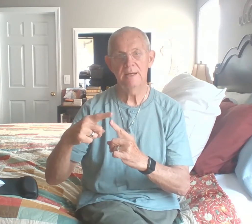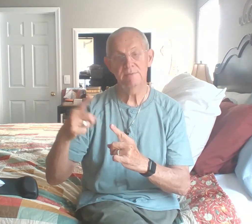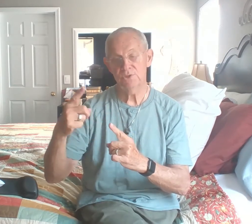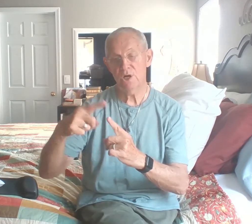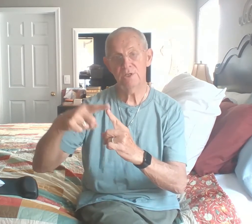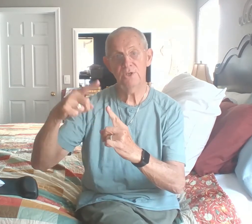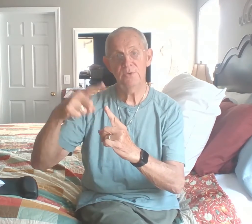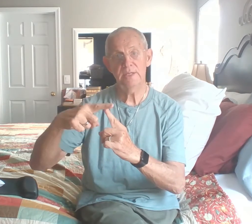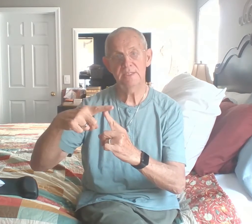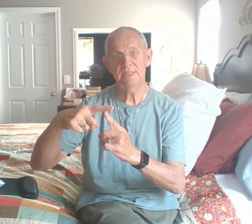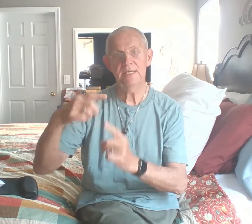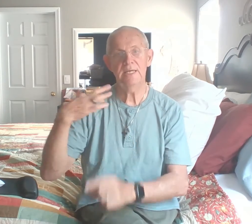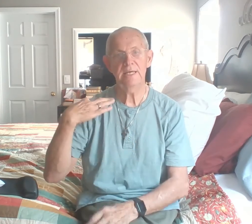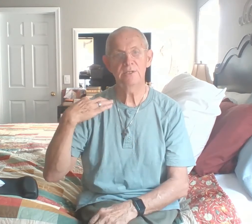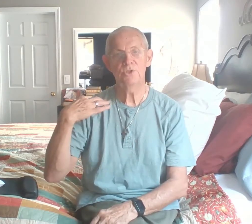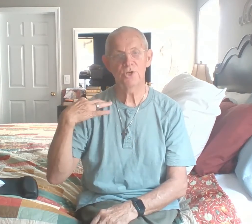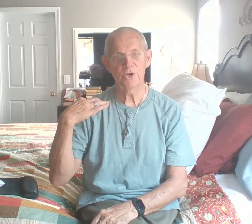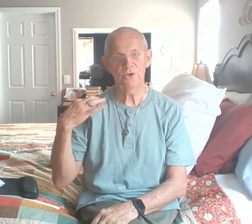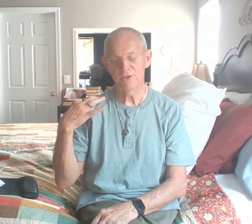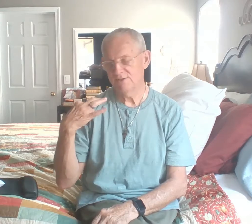It's hard to do it at T-shirt.